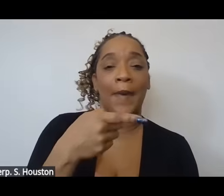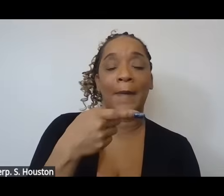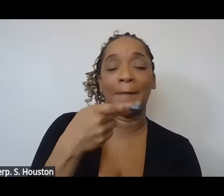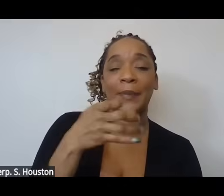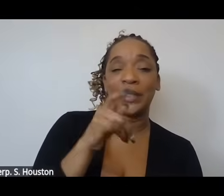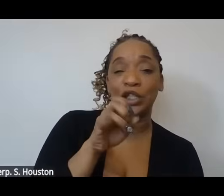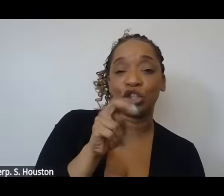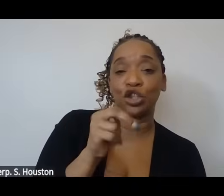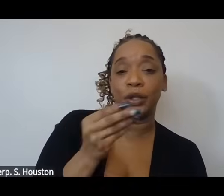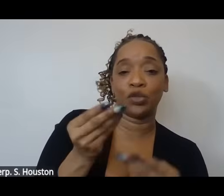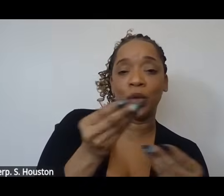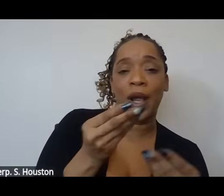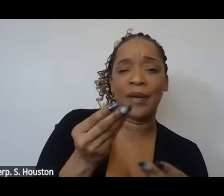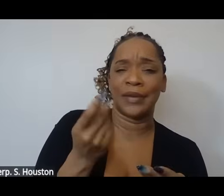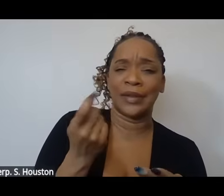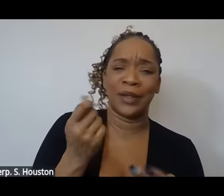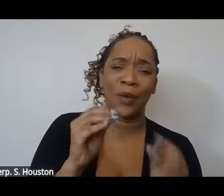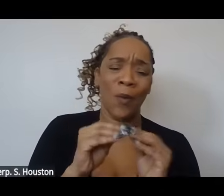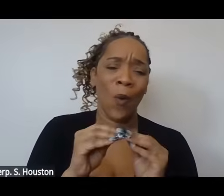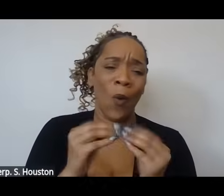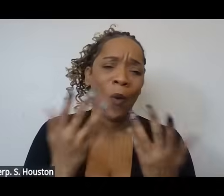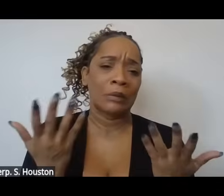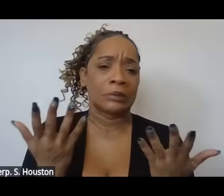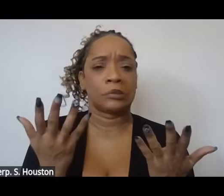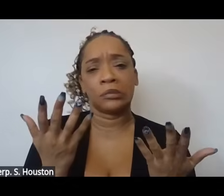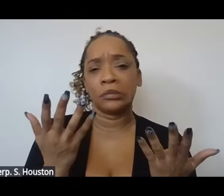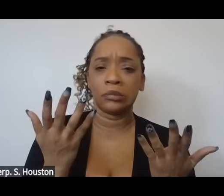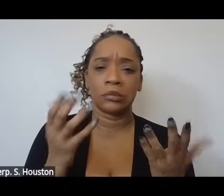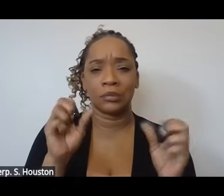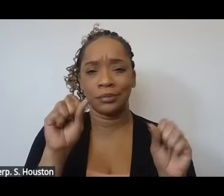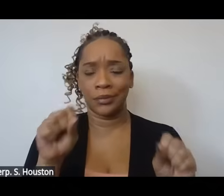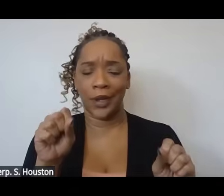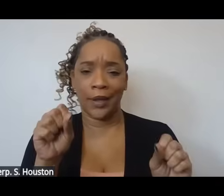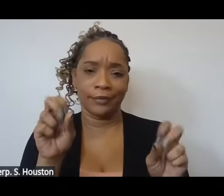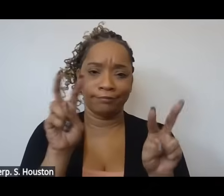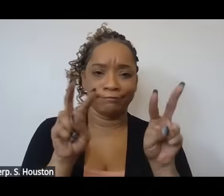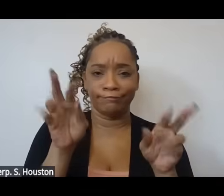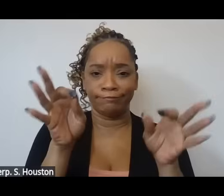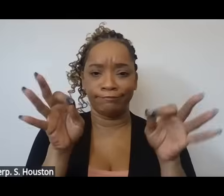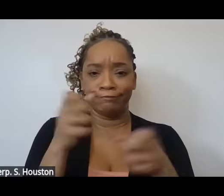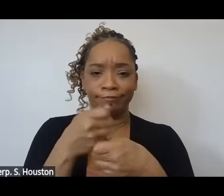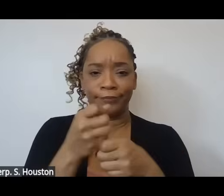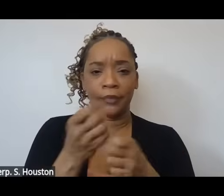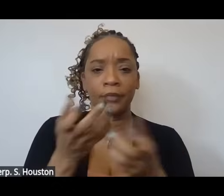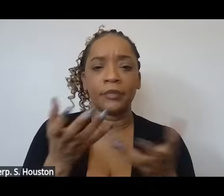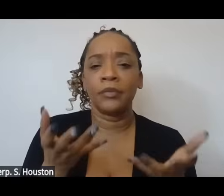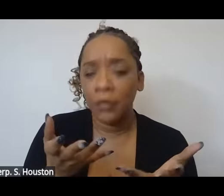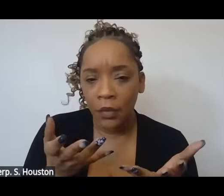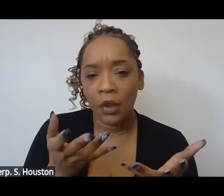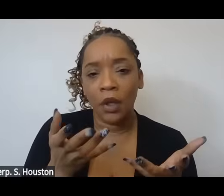internal standard when you're reviewing that? And I guess my thing is are we inviting